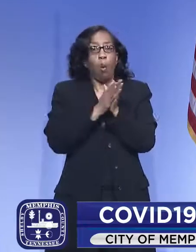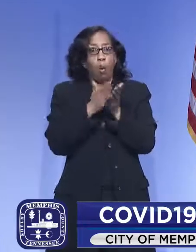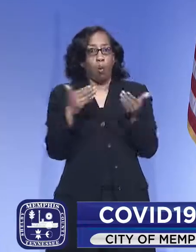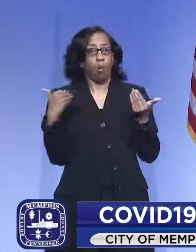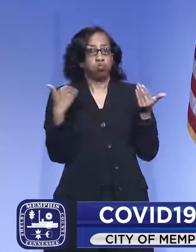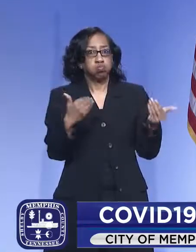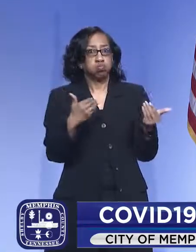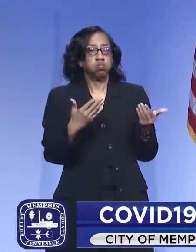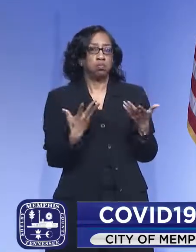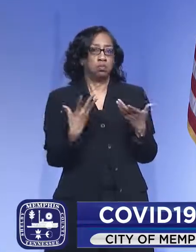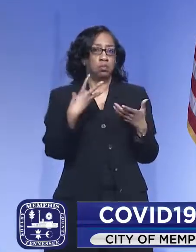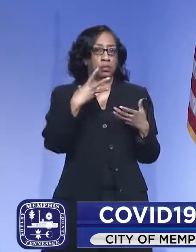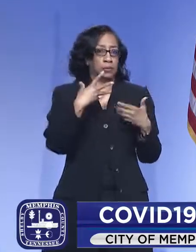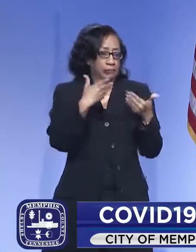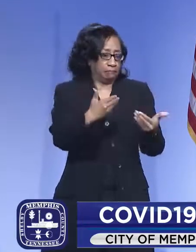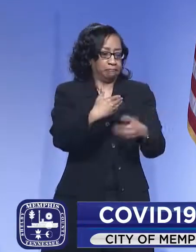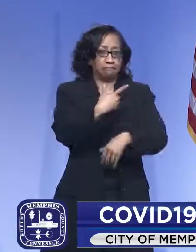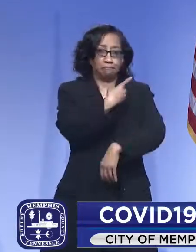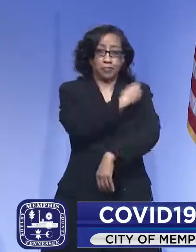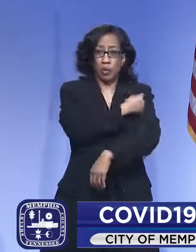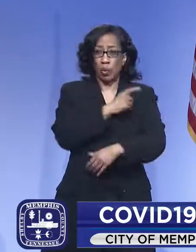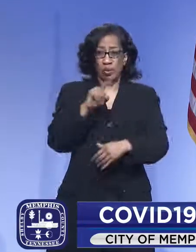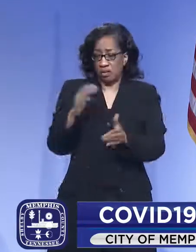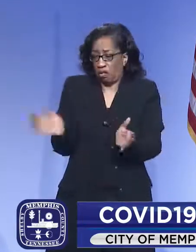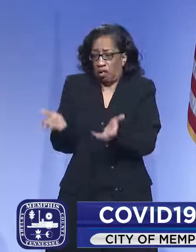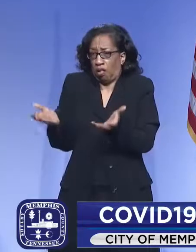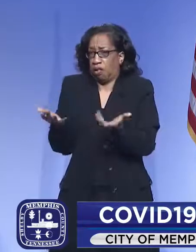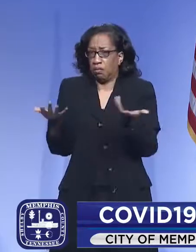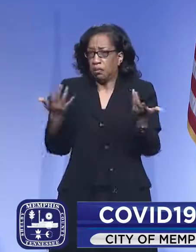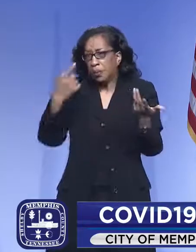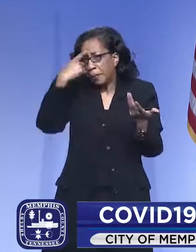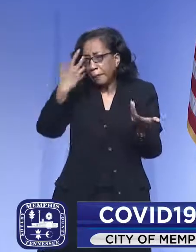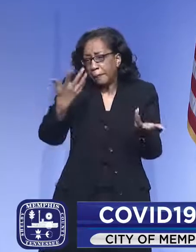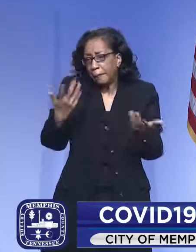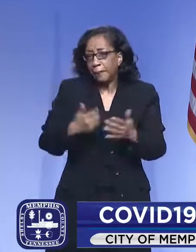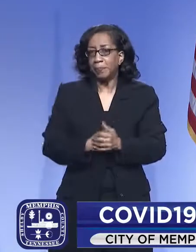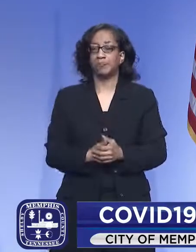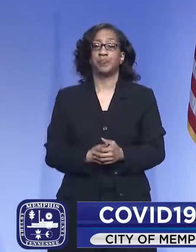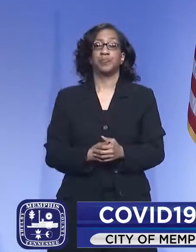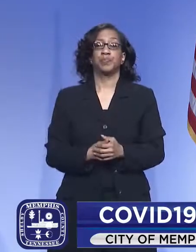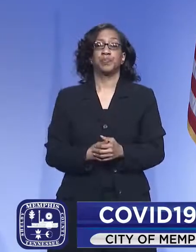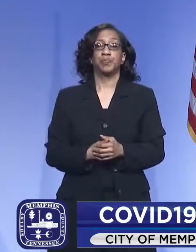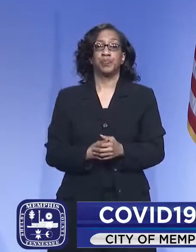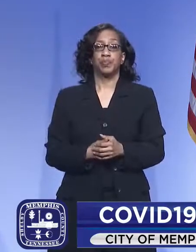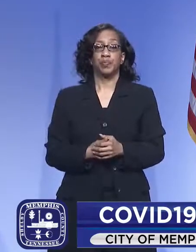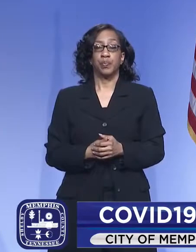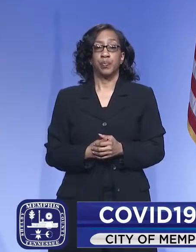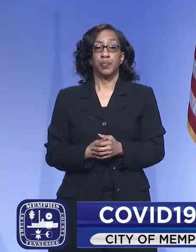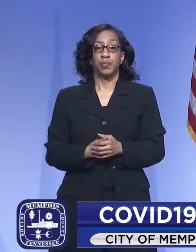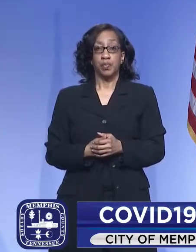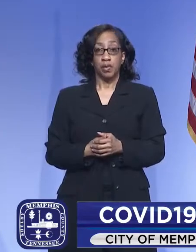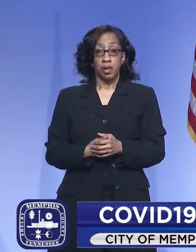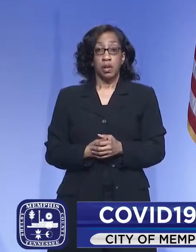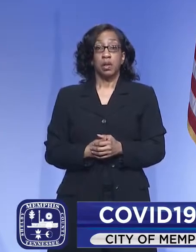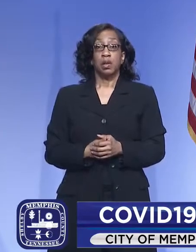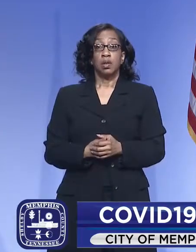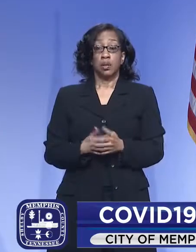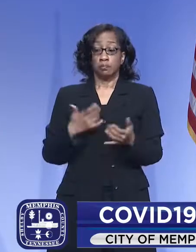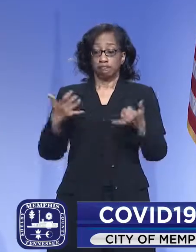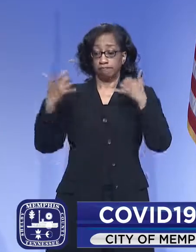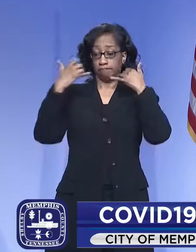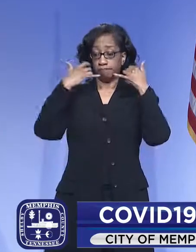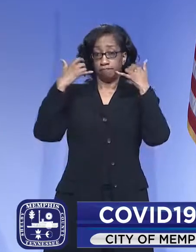people gung-ho about this whole thing? Well, if the messaging that we receive and the calls that we